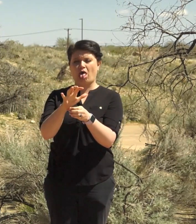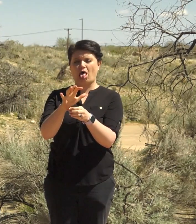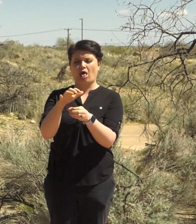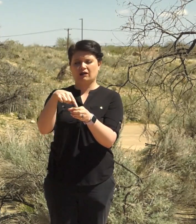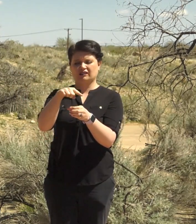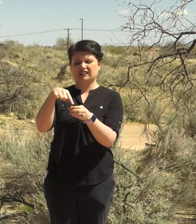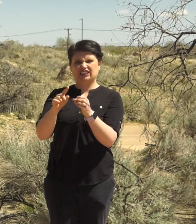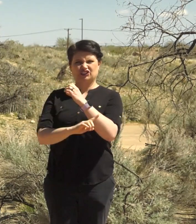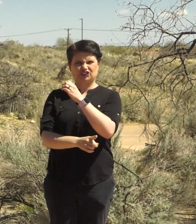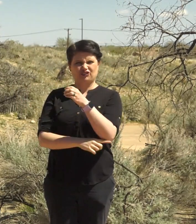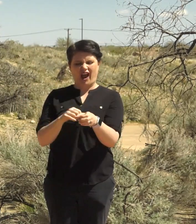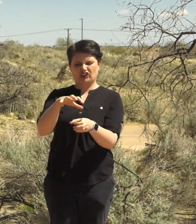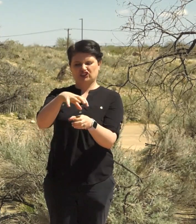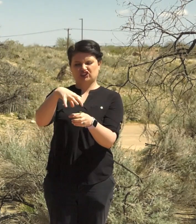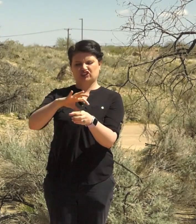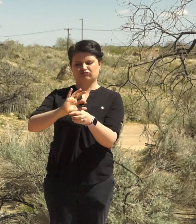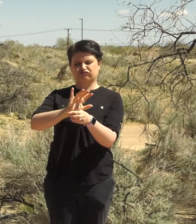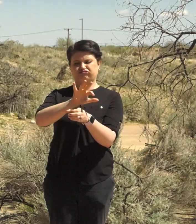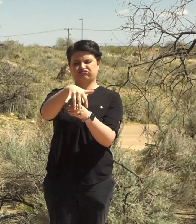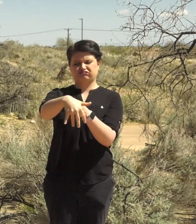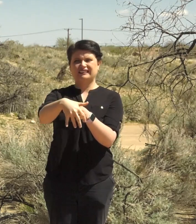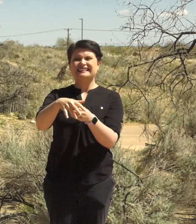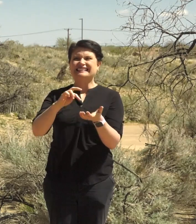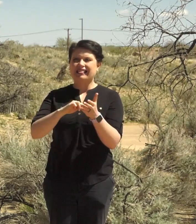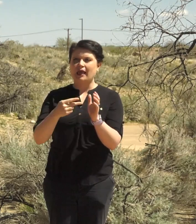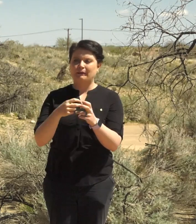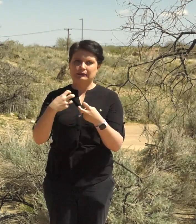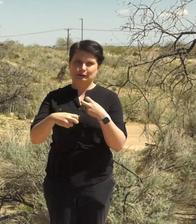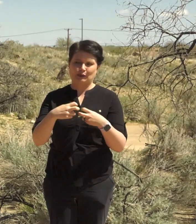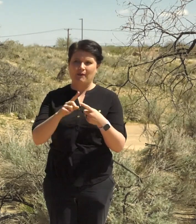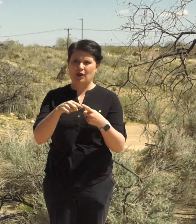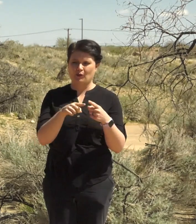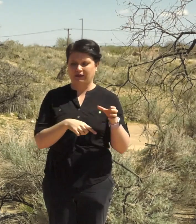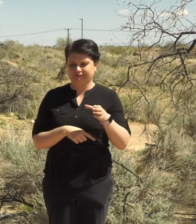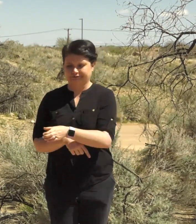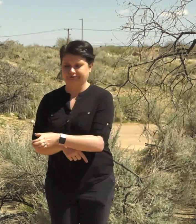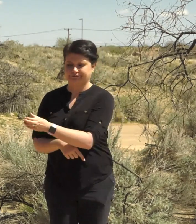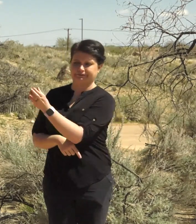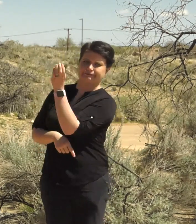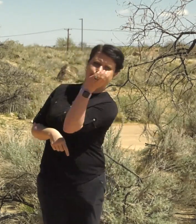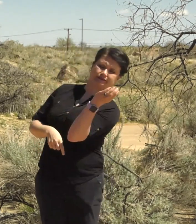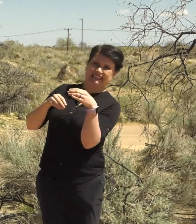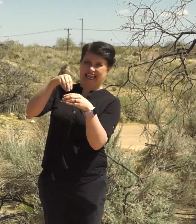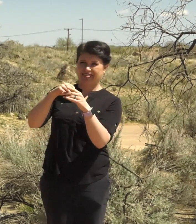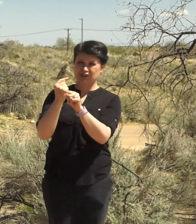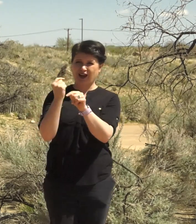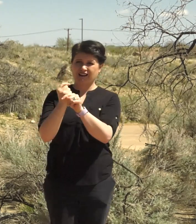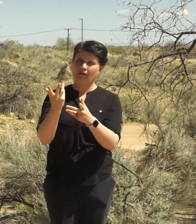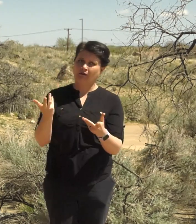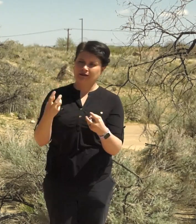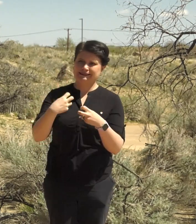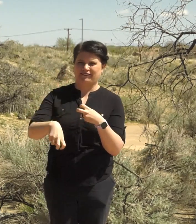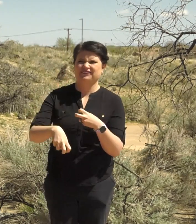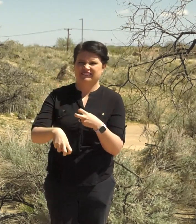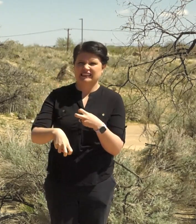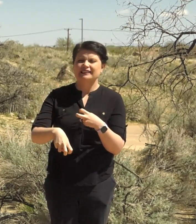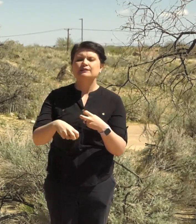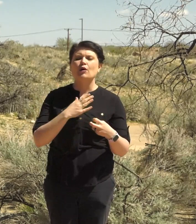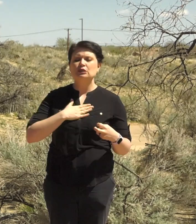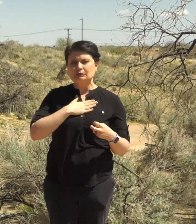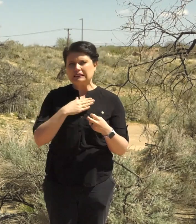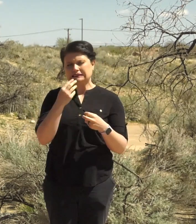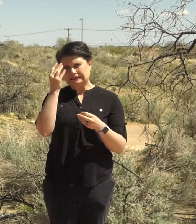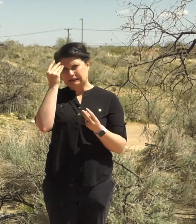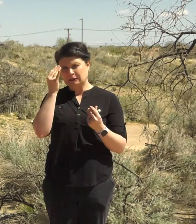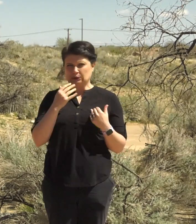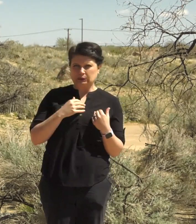there's trash sticking out over the top, it ends up being a problem when they try to dump it into the refuse vehicle. So just be